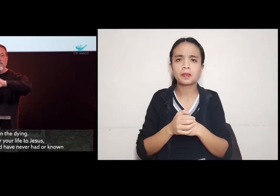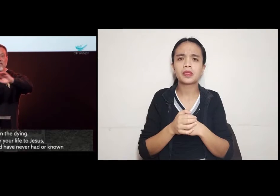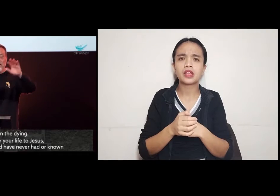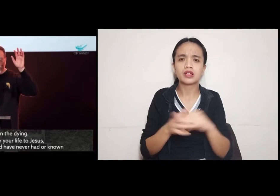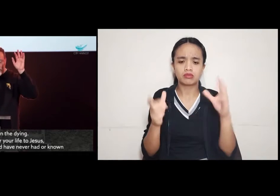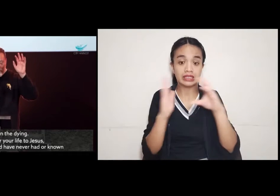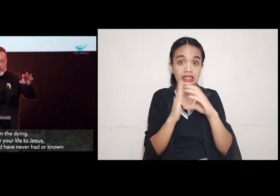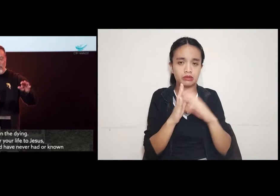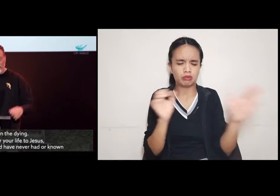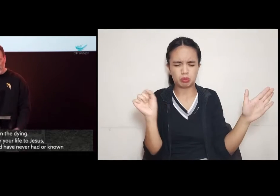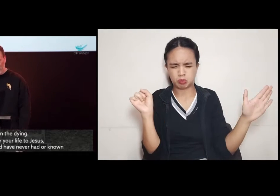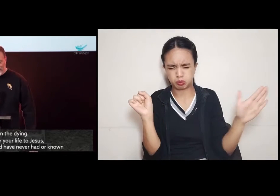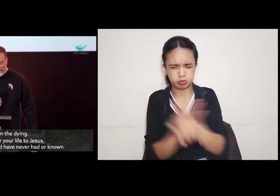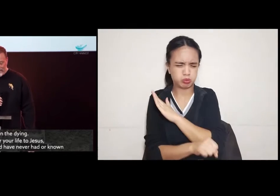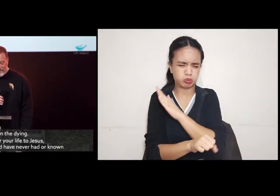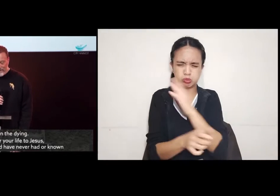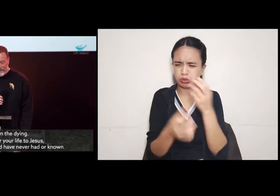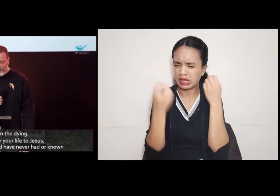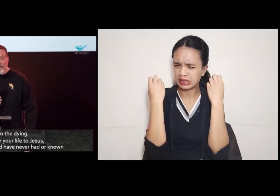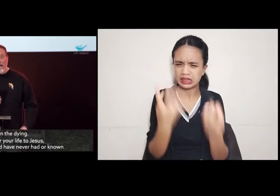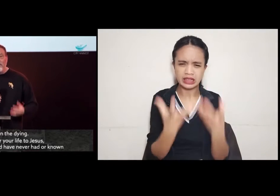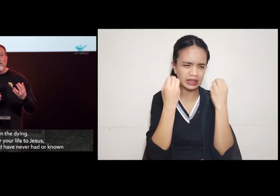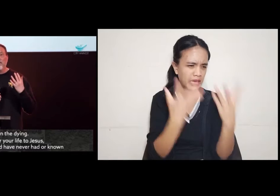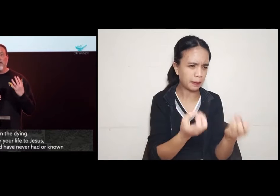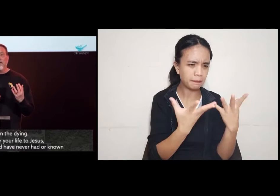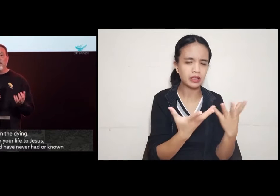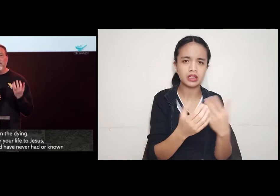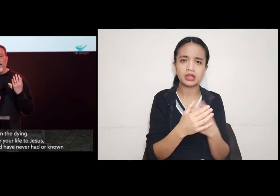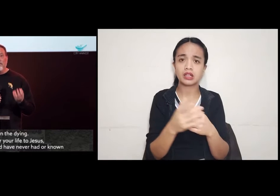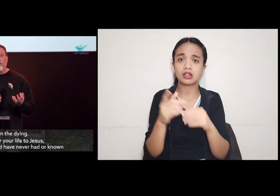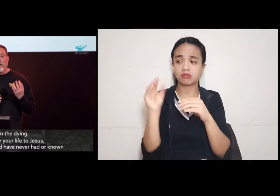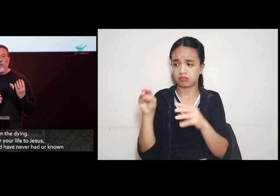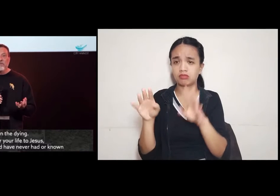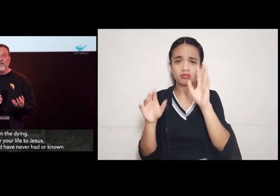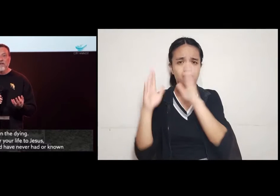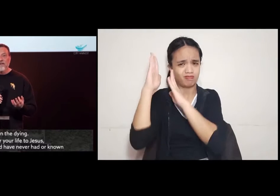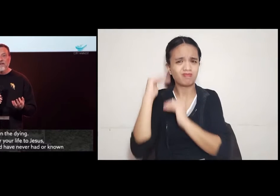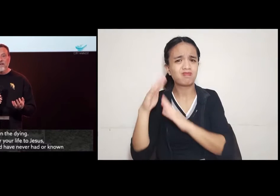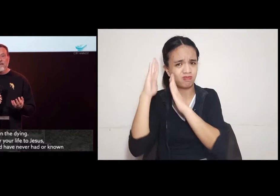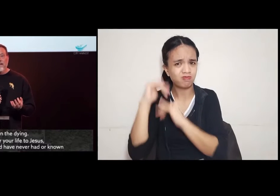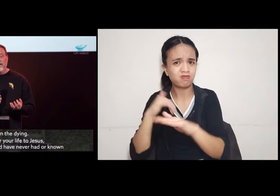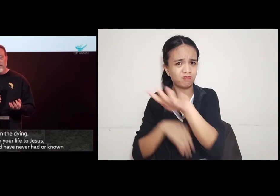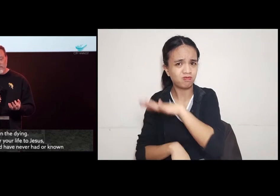of a city full of everything they could have ever hoped